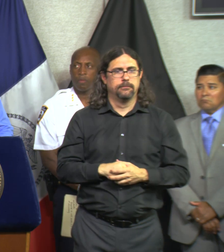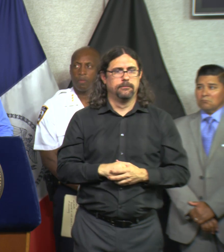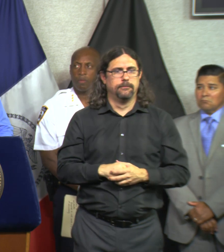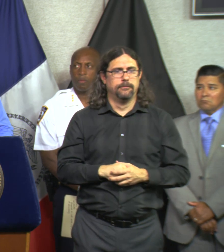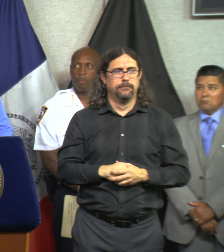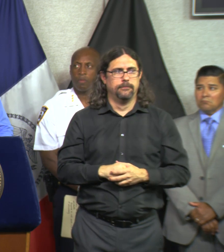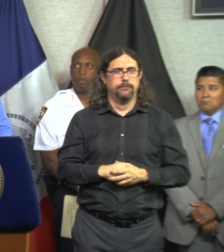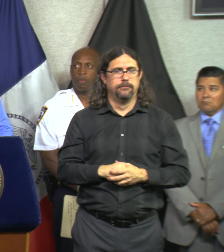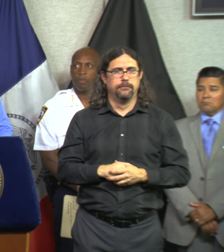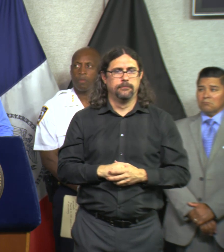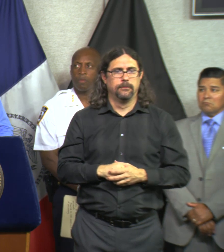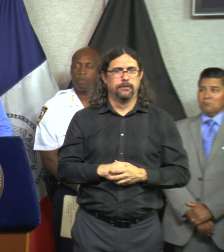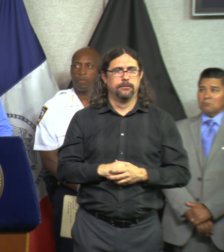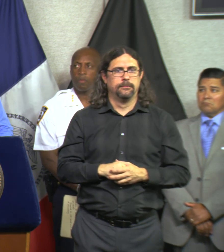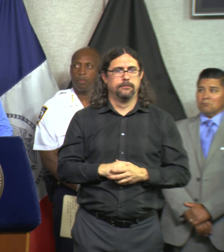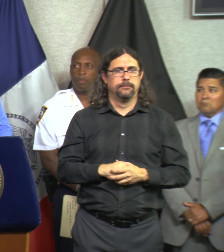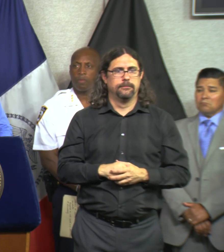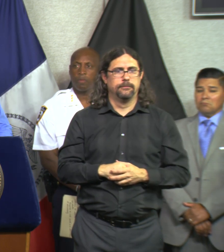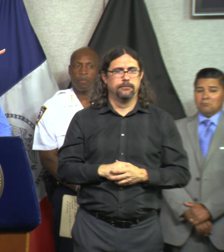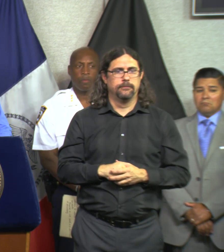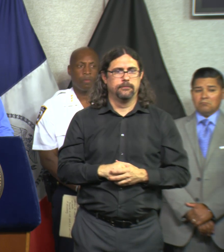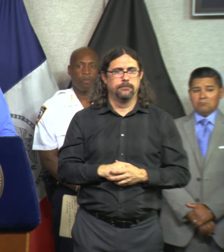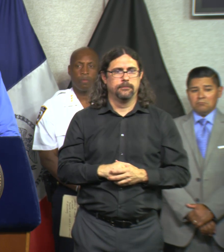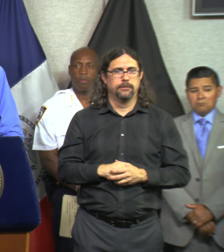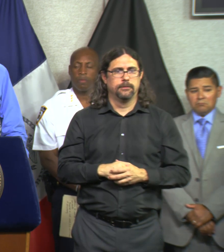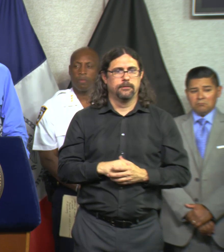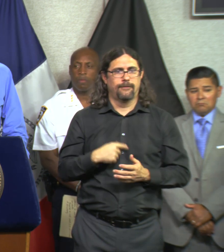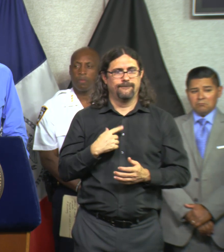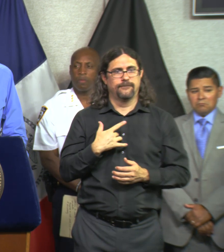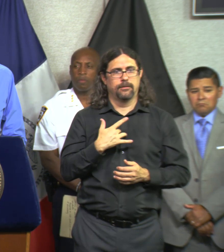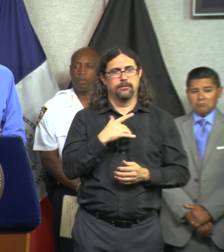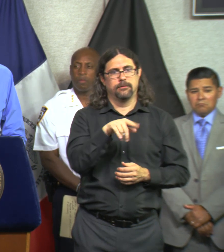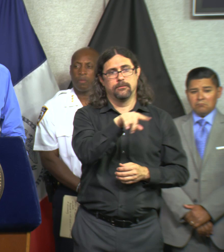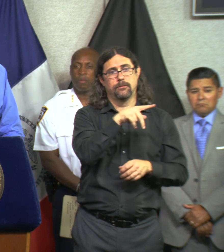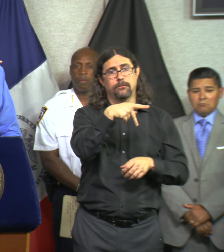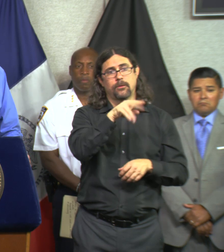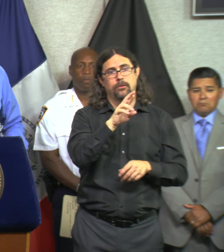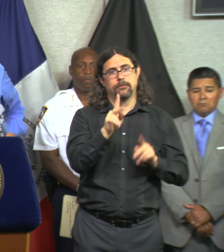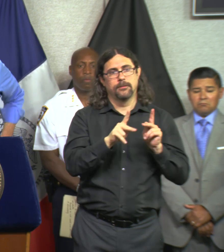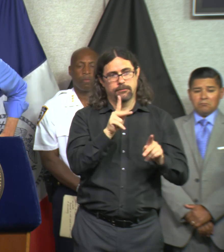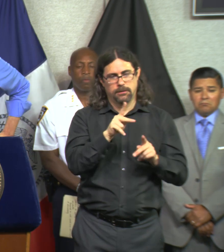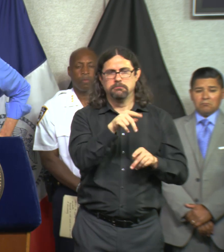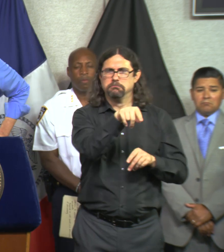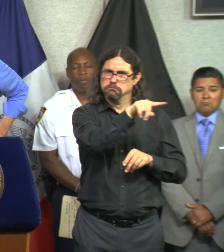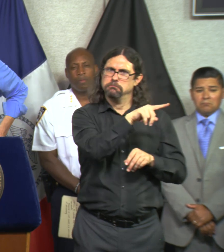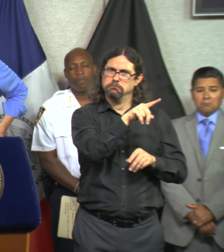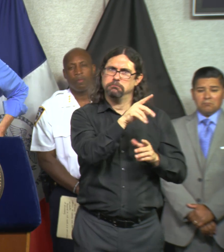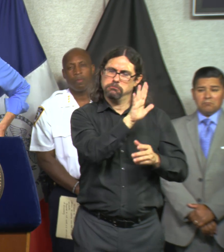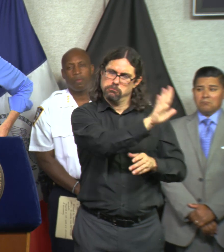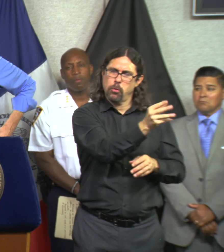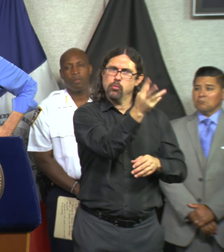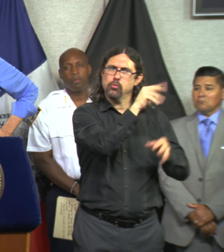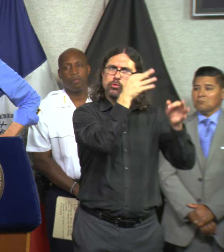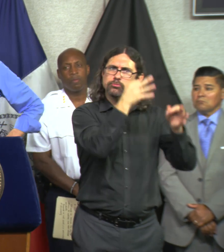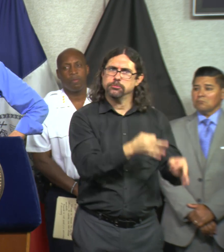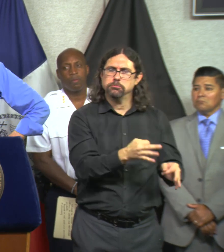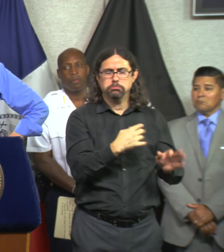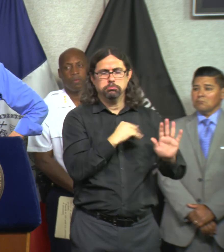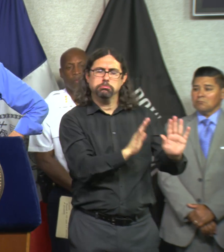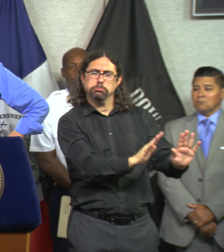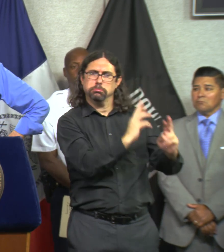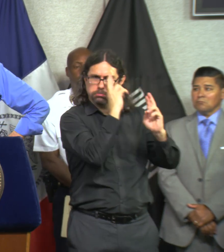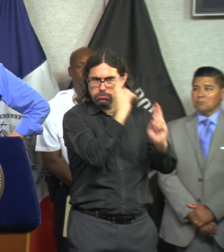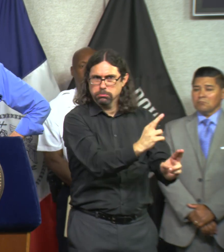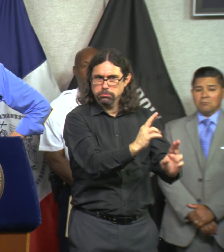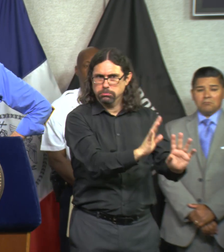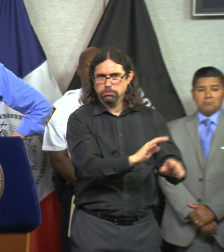respect that. Puerto Rican people get to make that decision. Who has not gone? Yes. Going back to the fundraising for a minute, without getting into